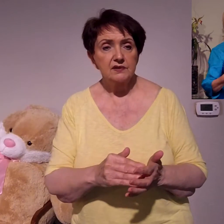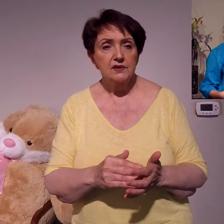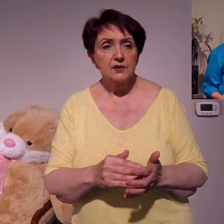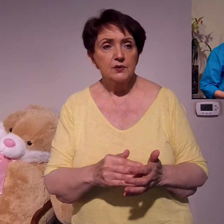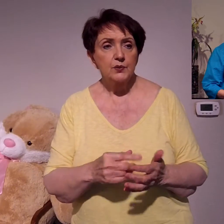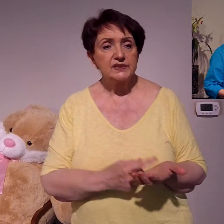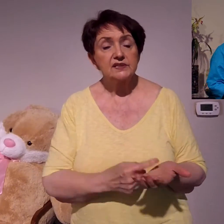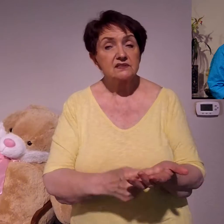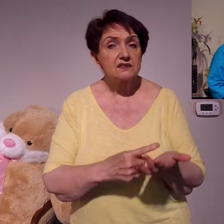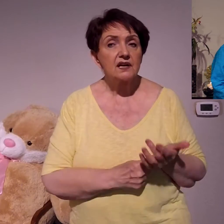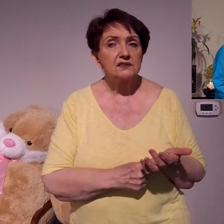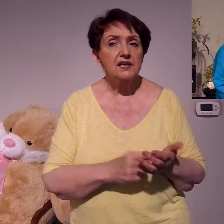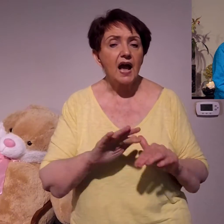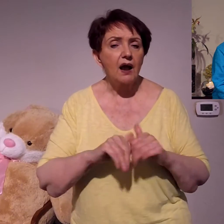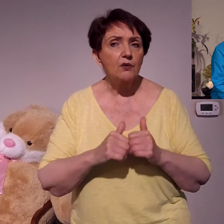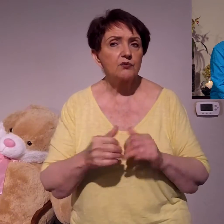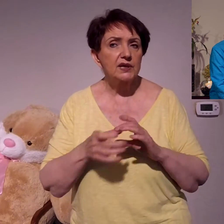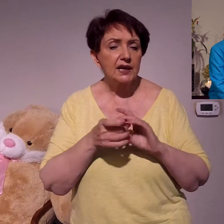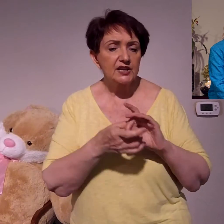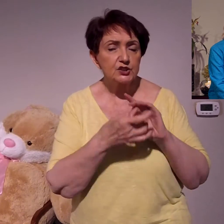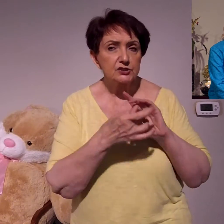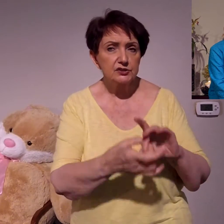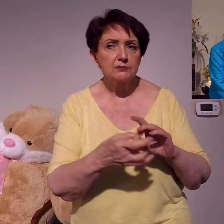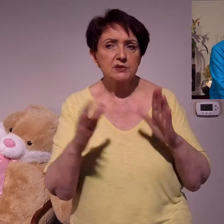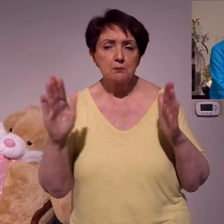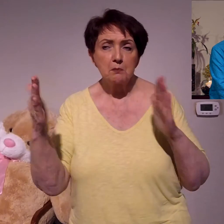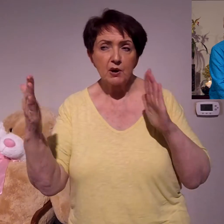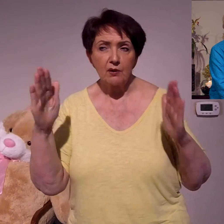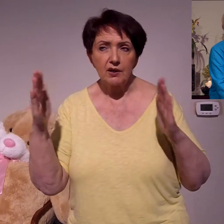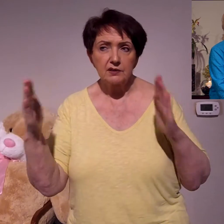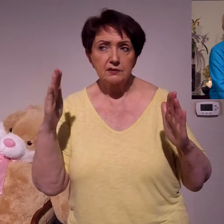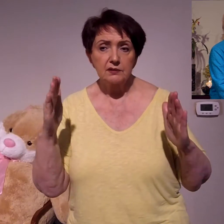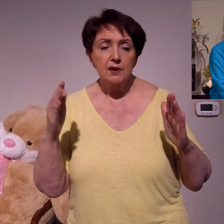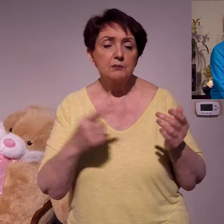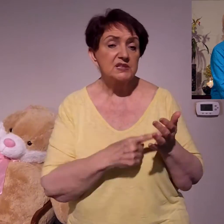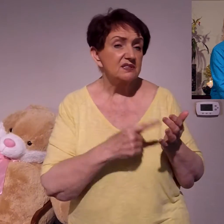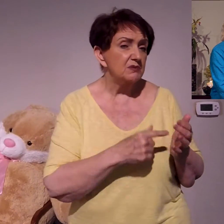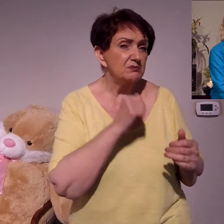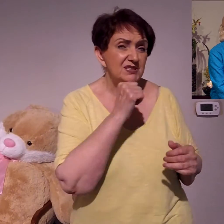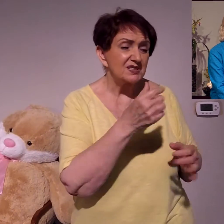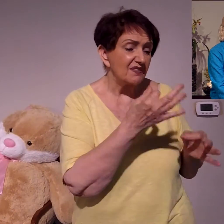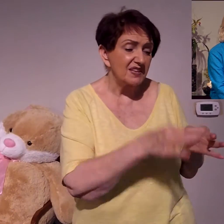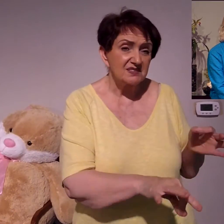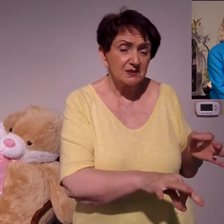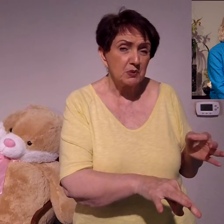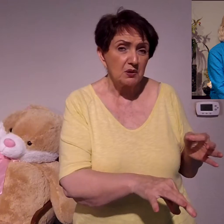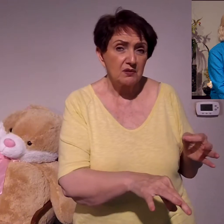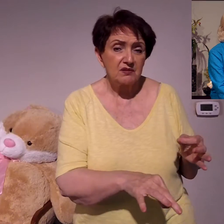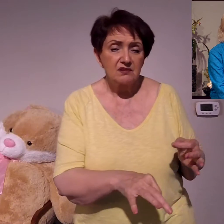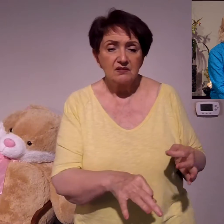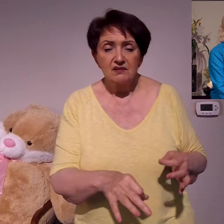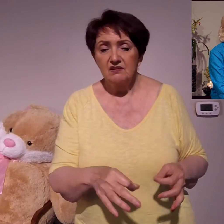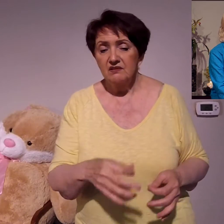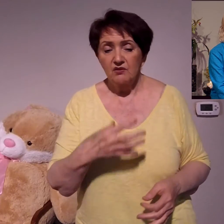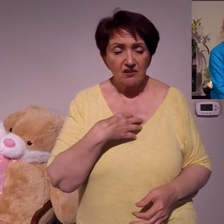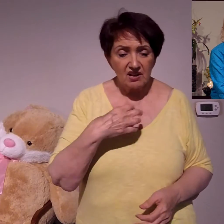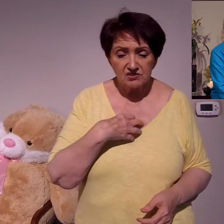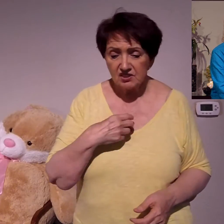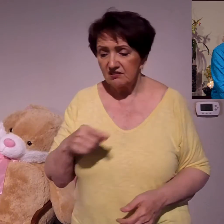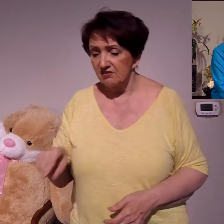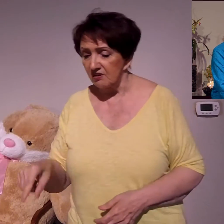just mirror back to us, right? But sometimes it's not as simplistic as if you're grouchy, they're grouchy, right? That's sort